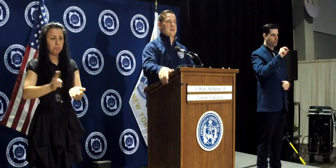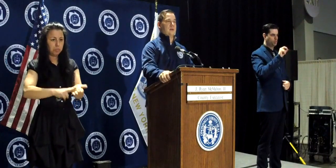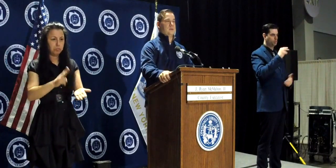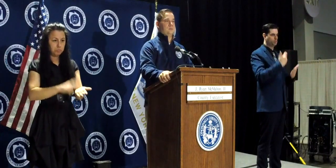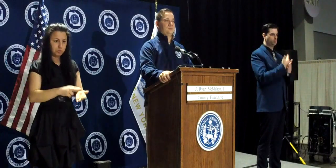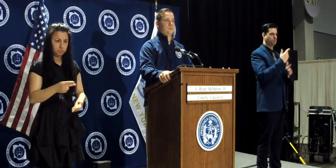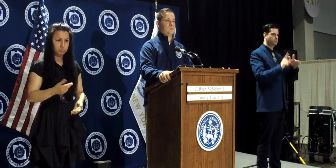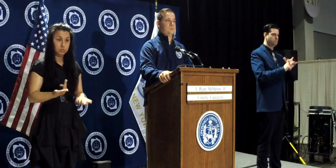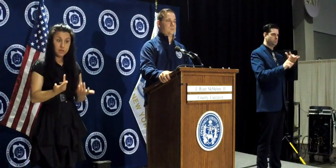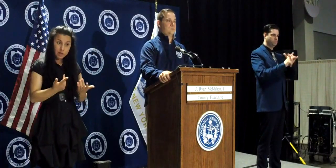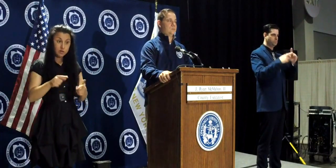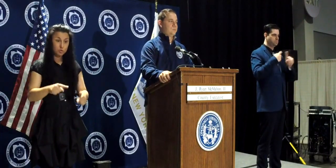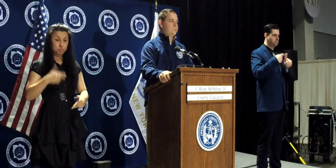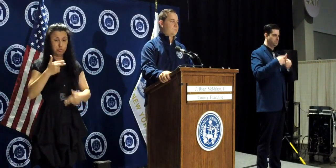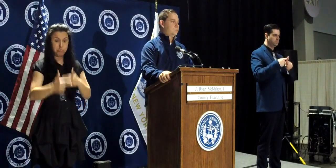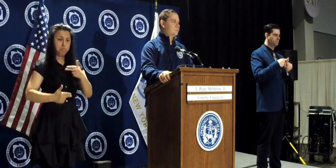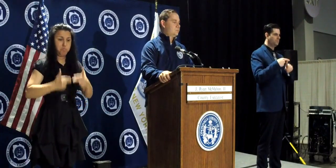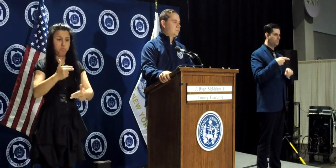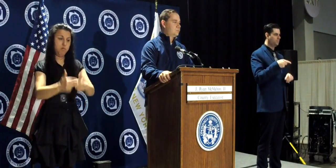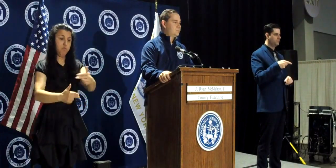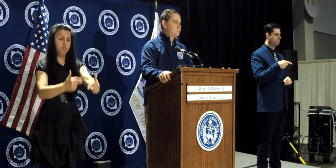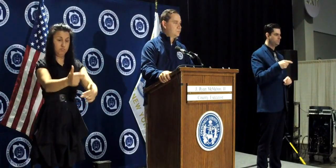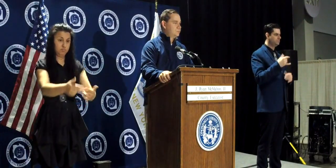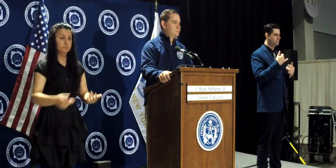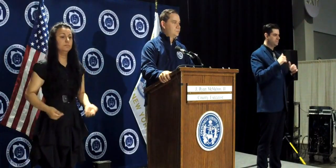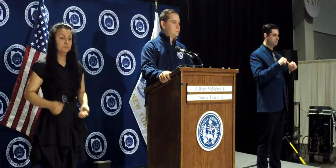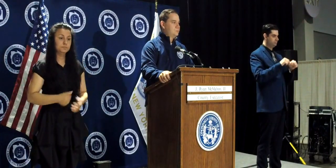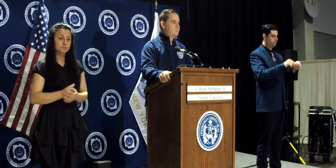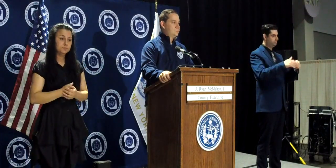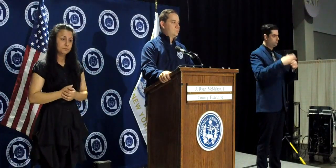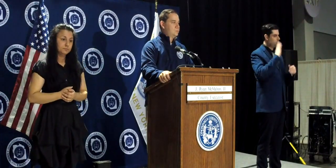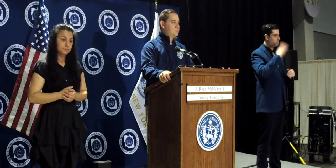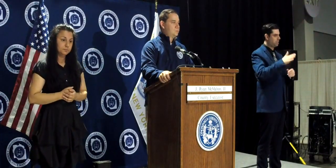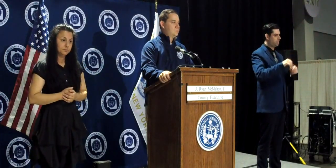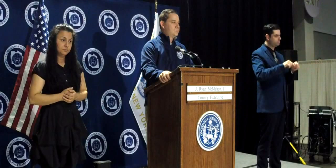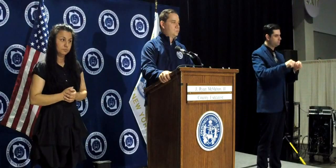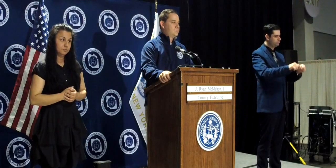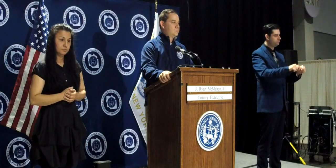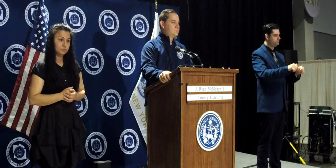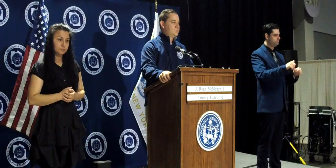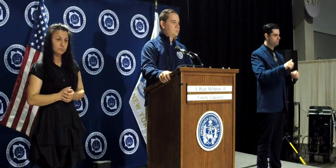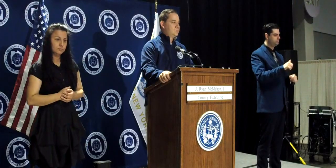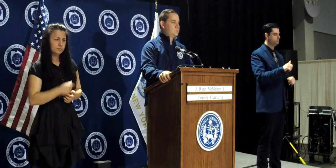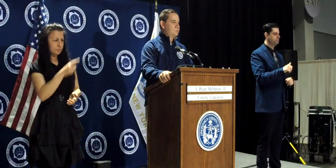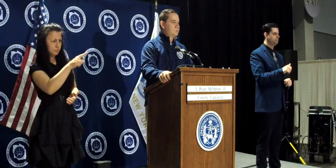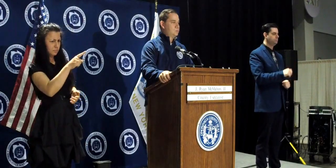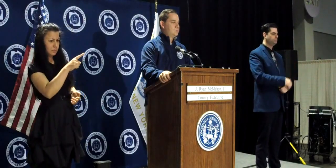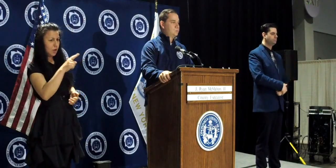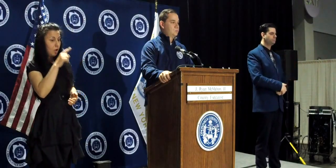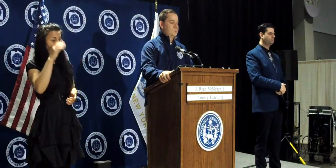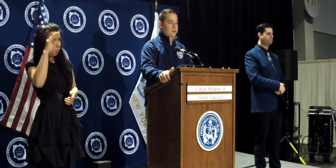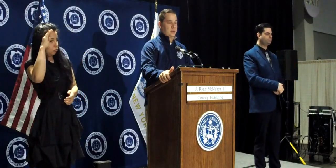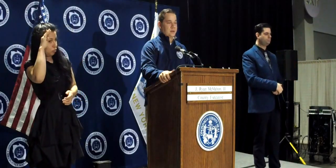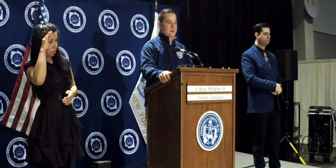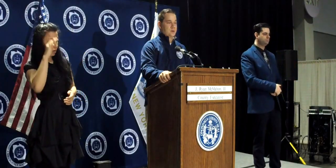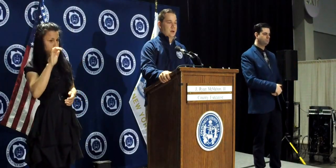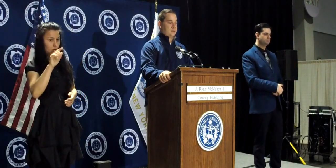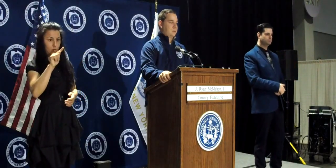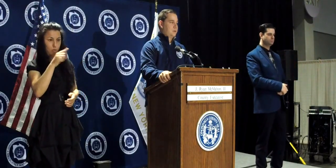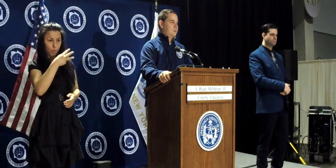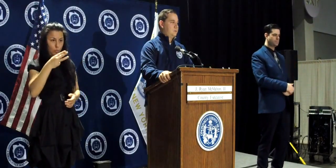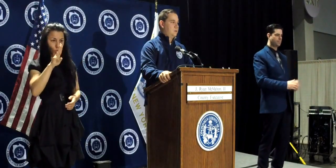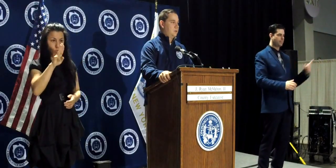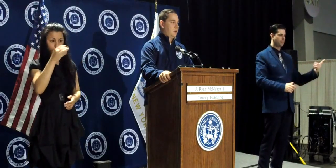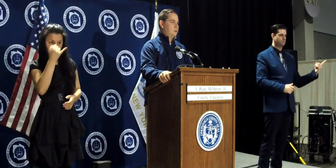demand slows down. What are your thoughts on the governor announcing that he's bringing in ventilators from China and Oregon? I think that's